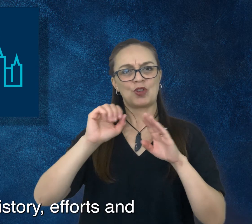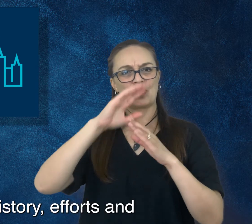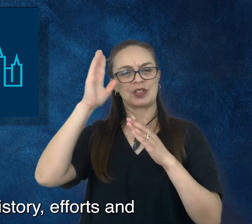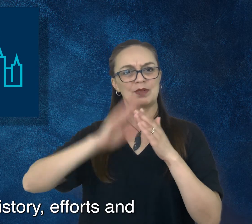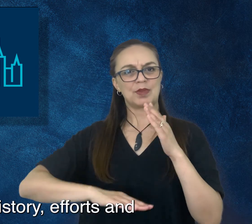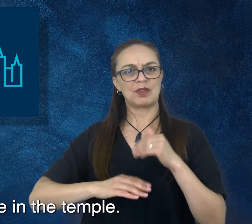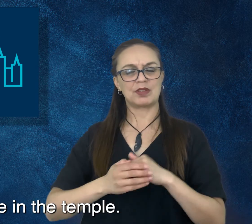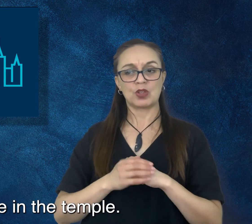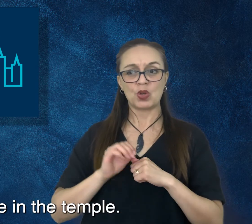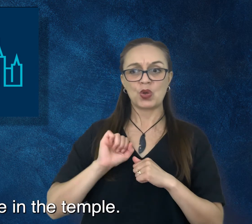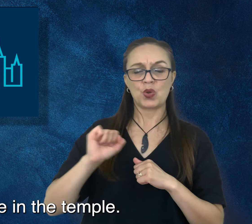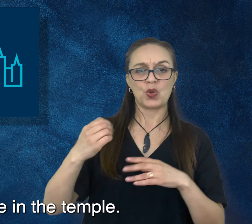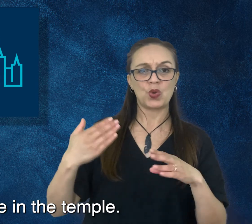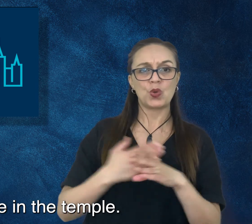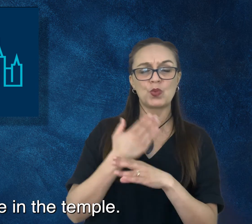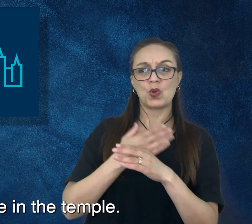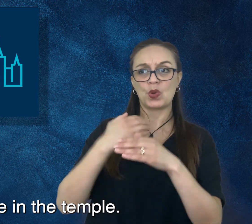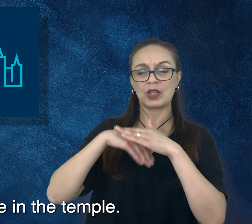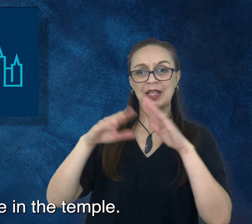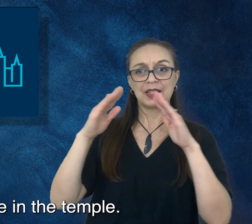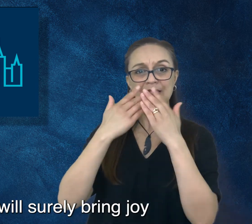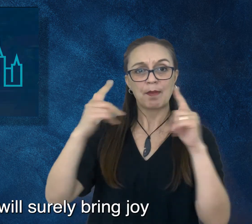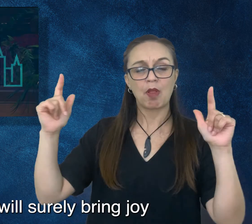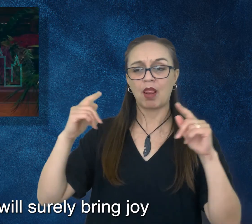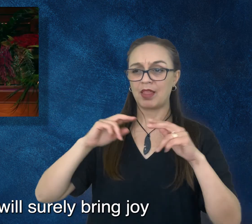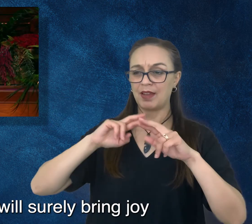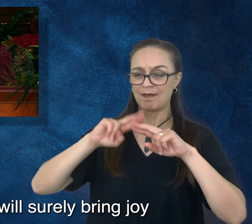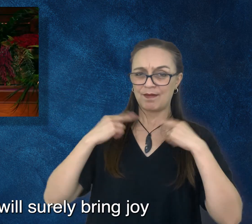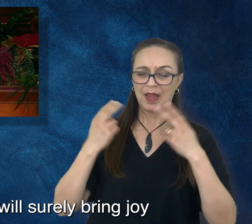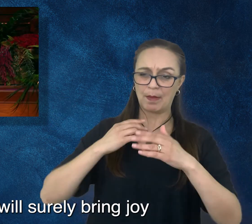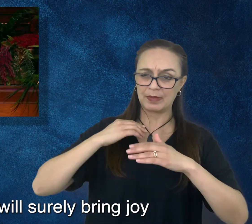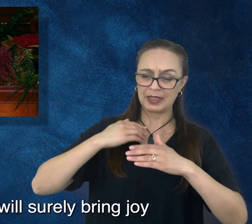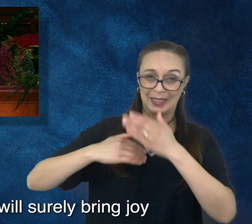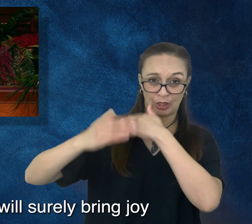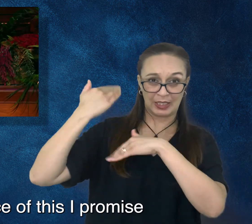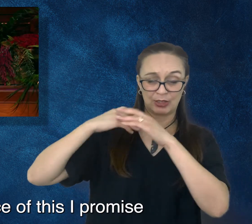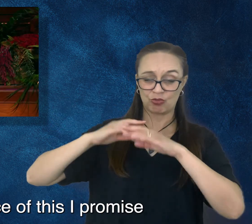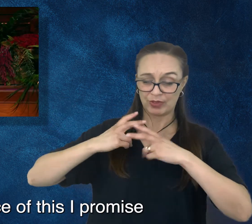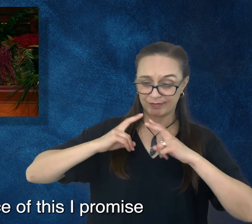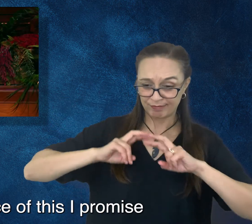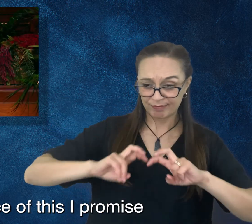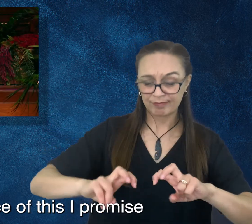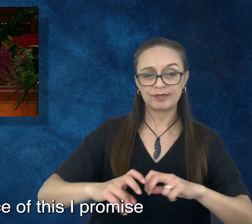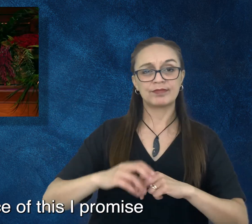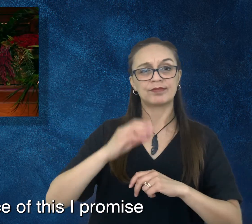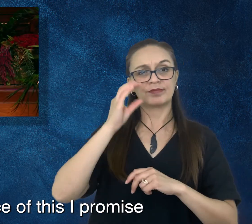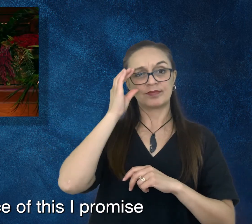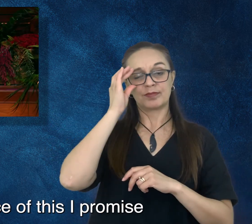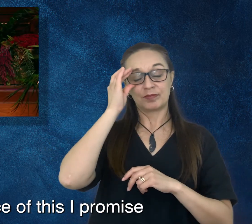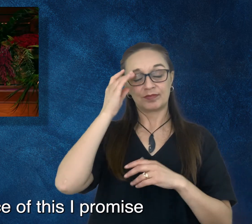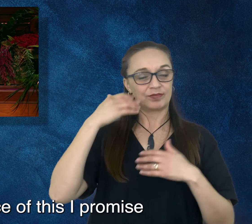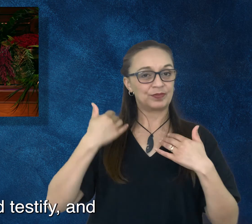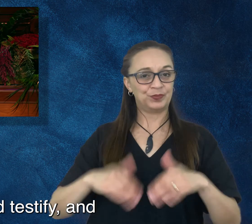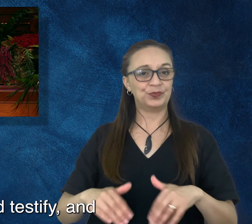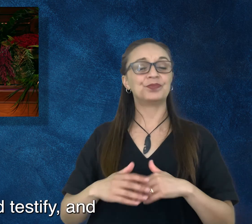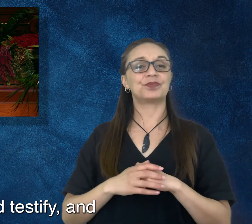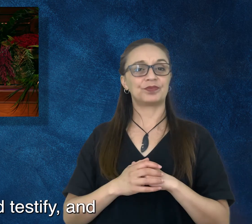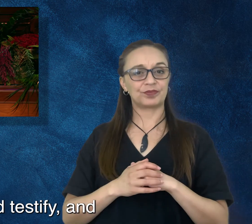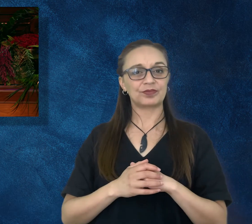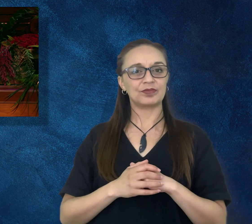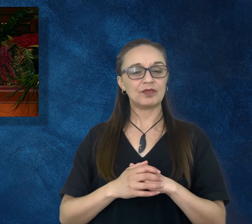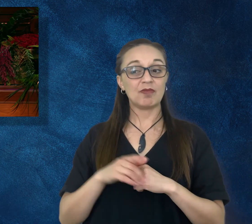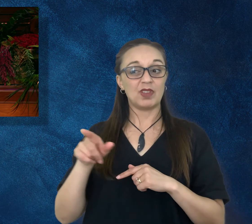efforts, and service in the temple. Doing so will surely bring joy and peace. Of this I promise and